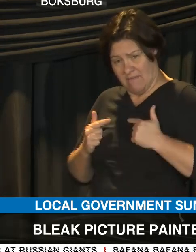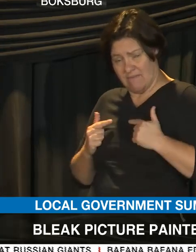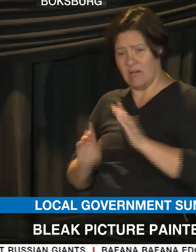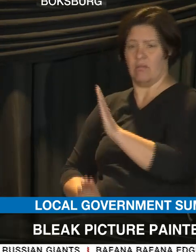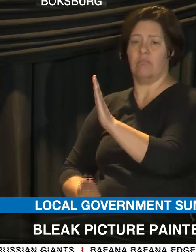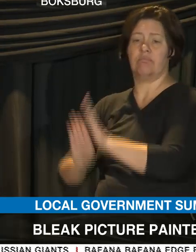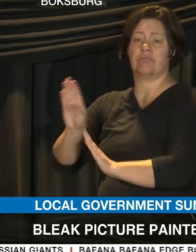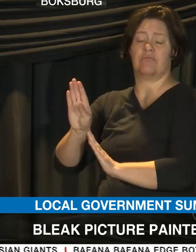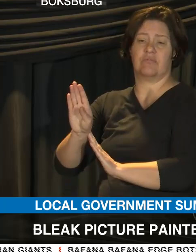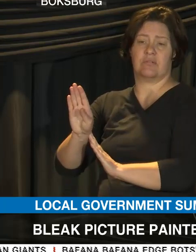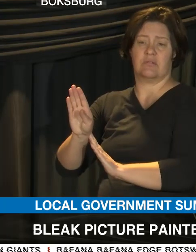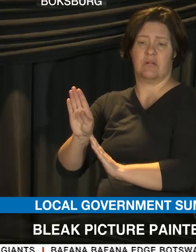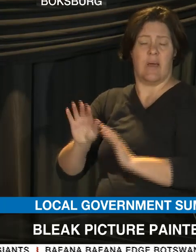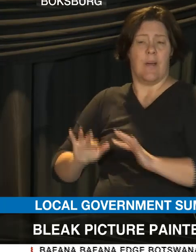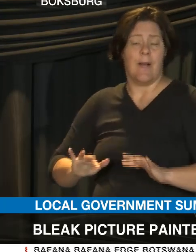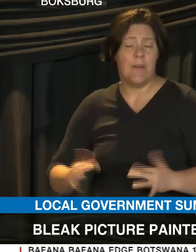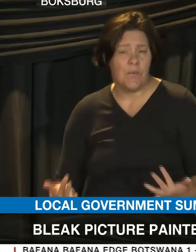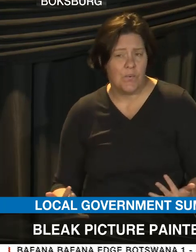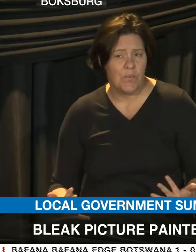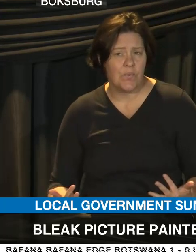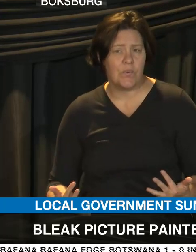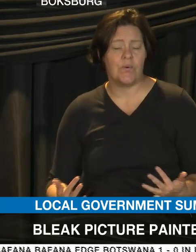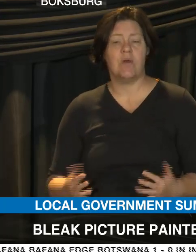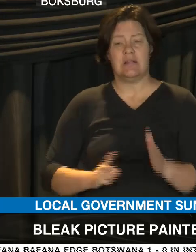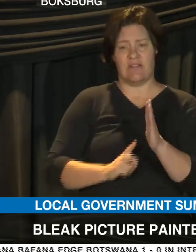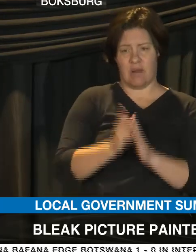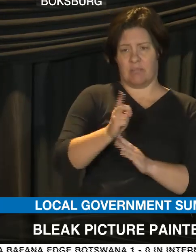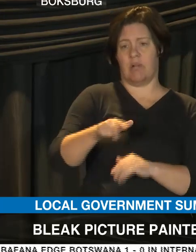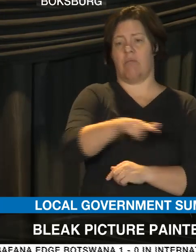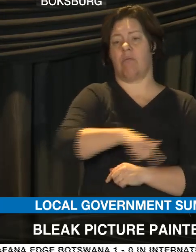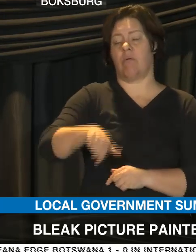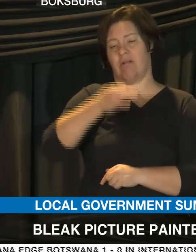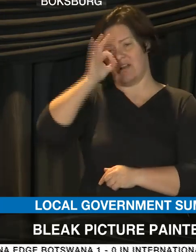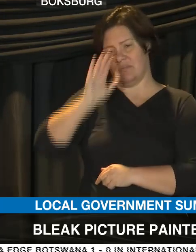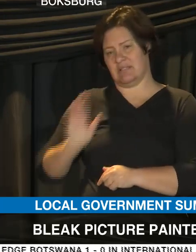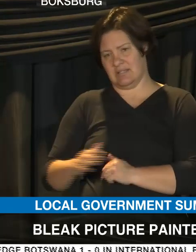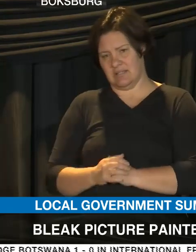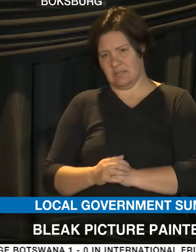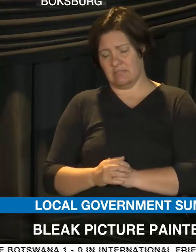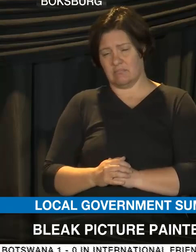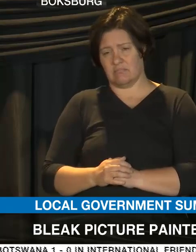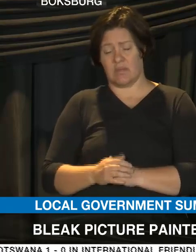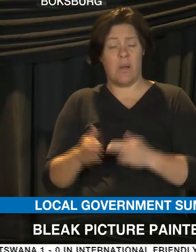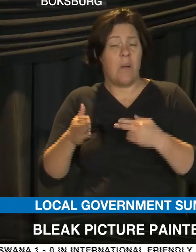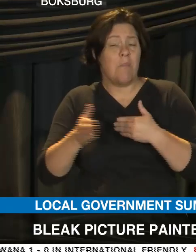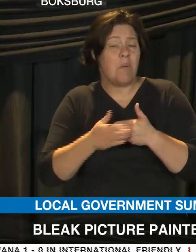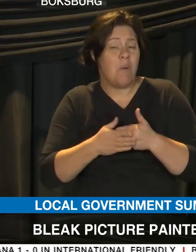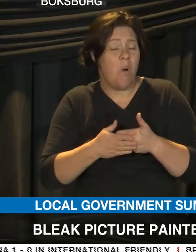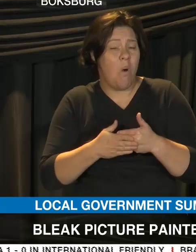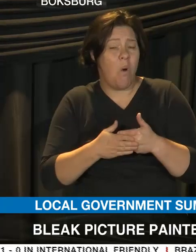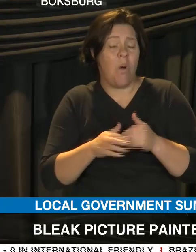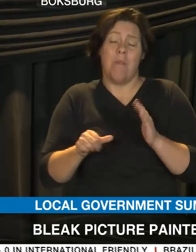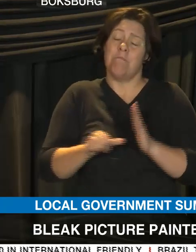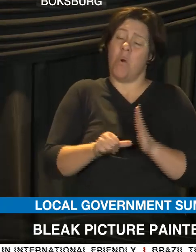country through developmental local government. Now, one other important thing